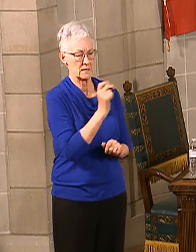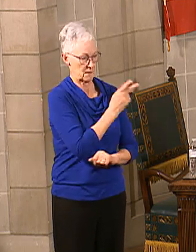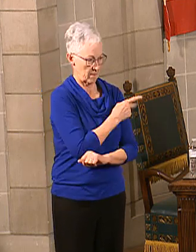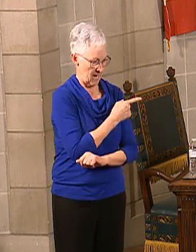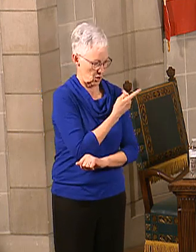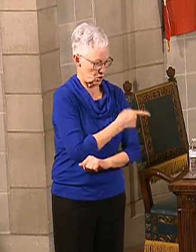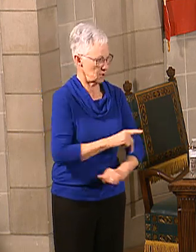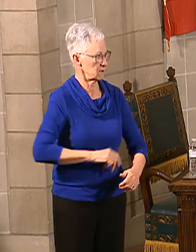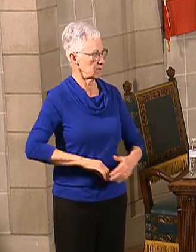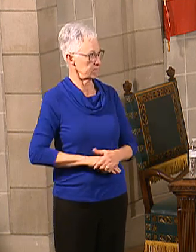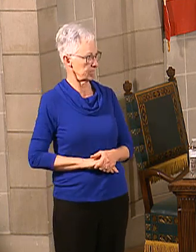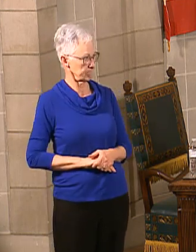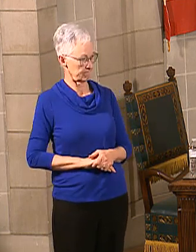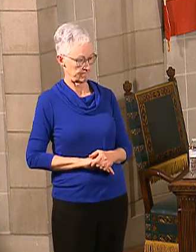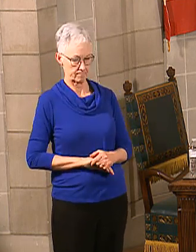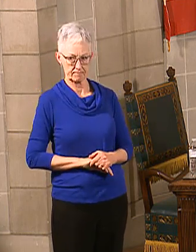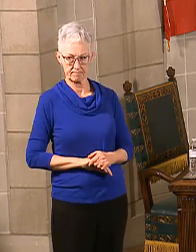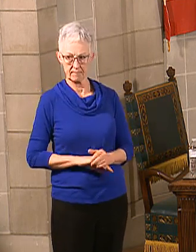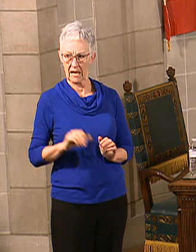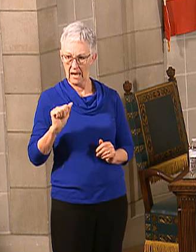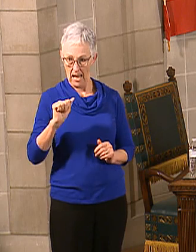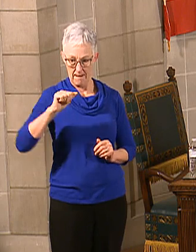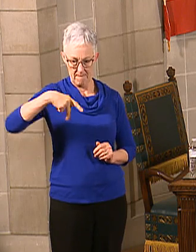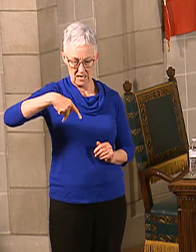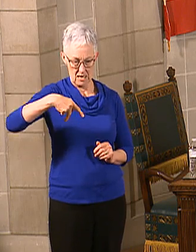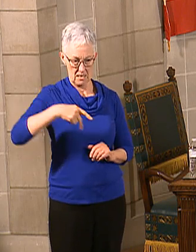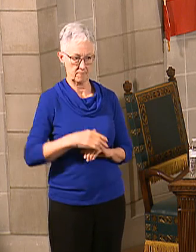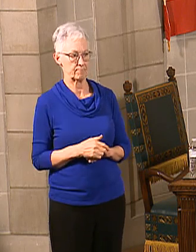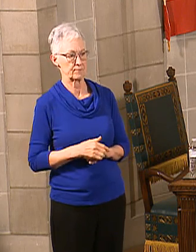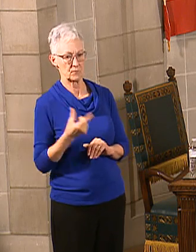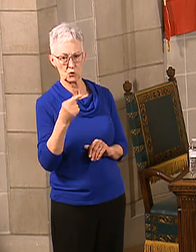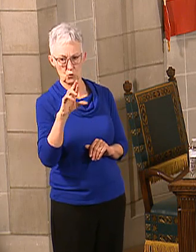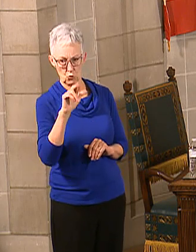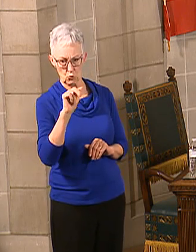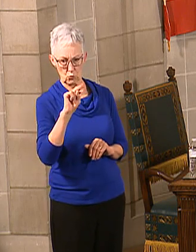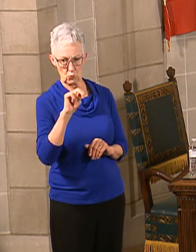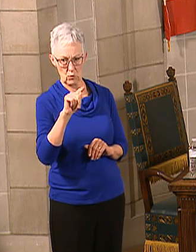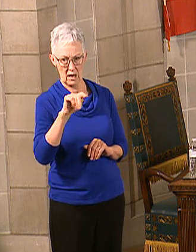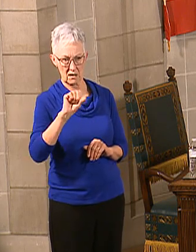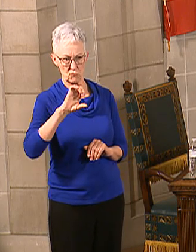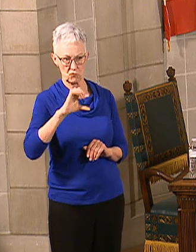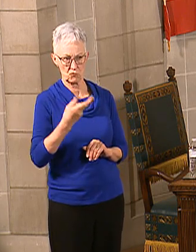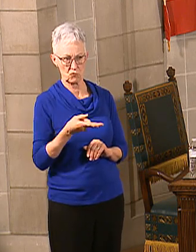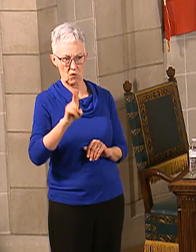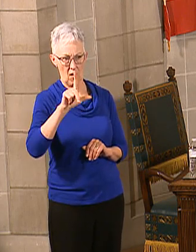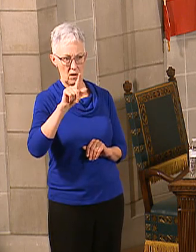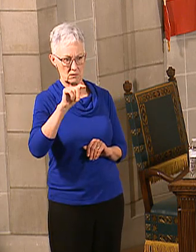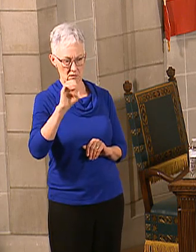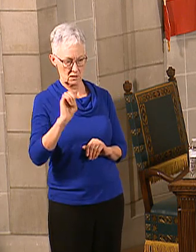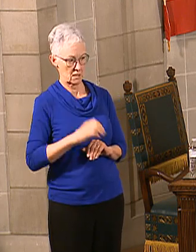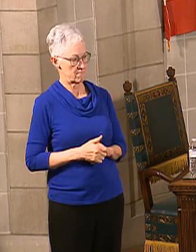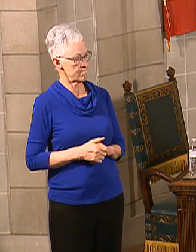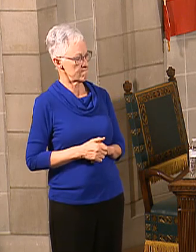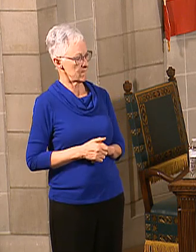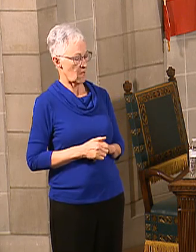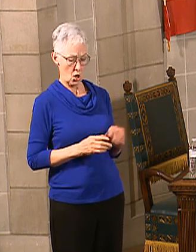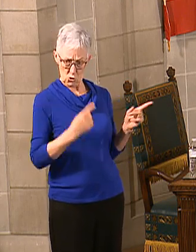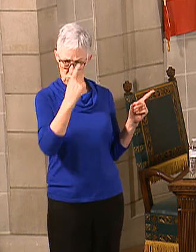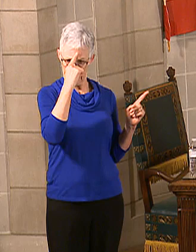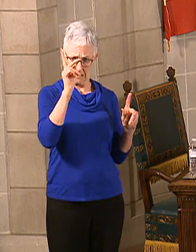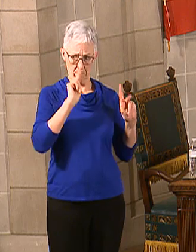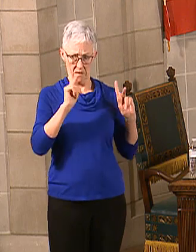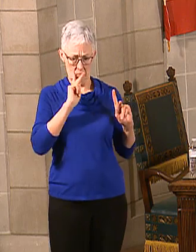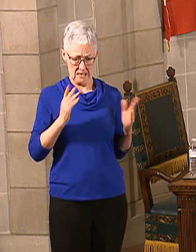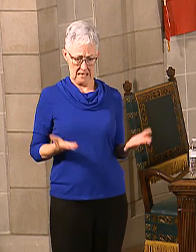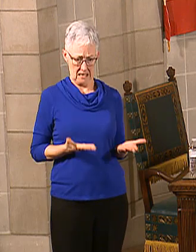Grant Schulte, Associated Press. For the governor, overall, how well are Nebraskans complying with the social distancing guidelines and